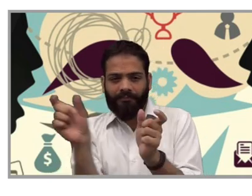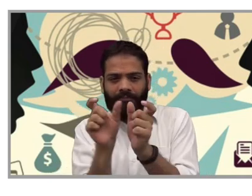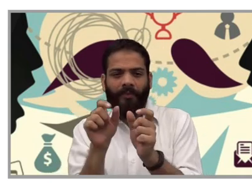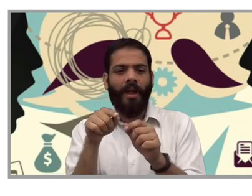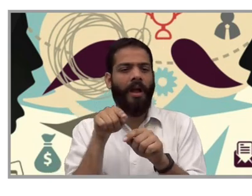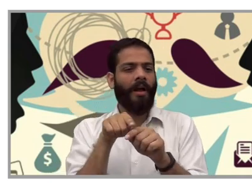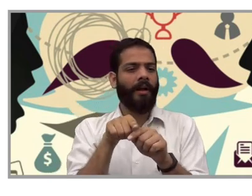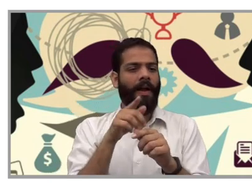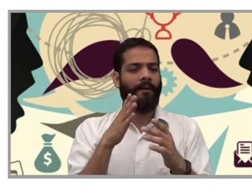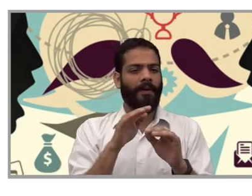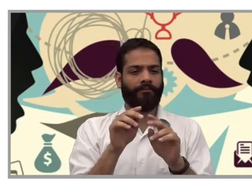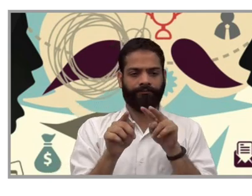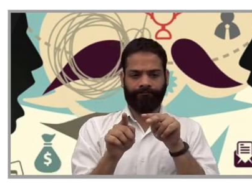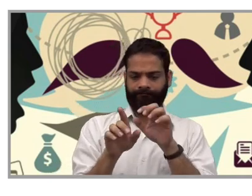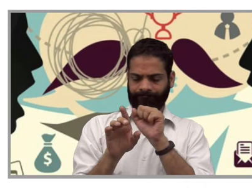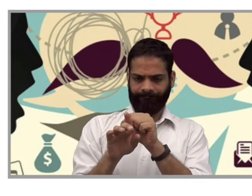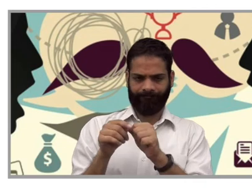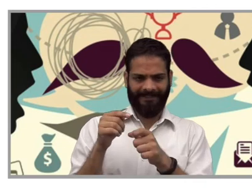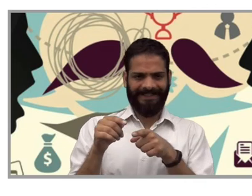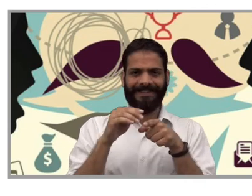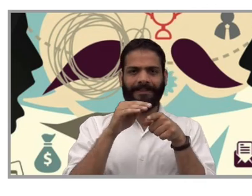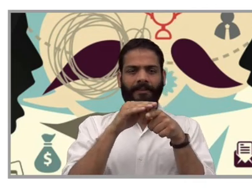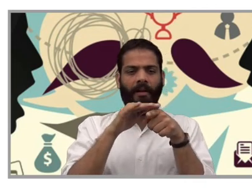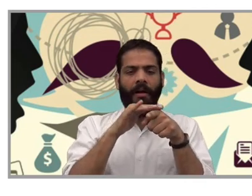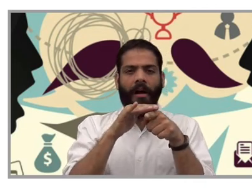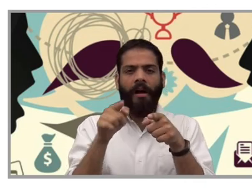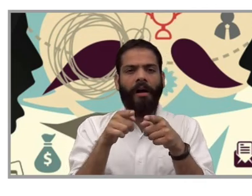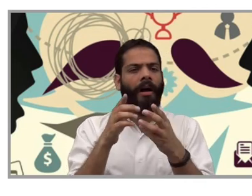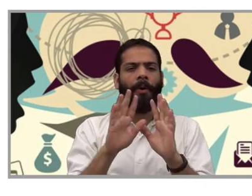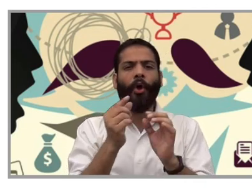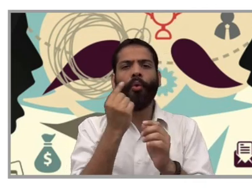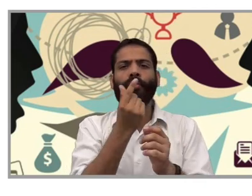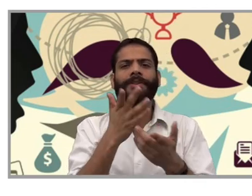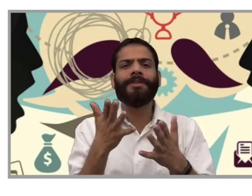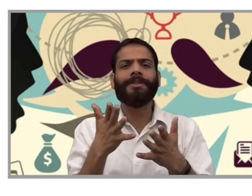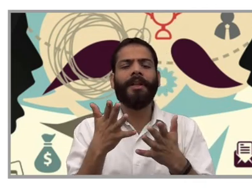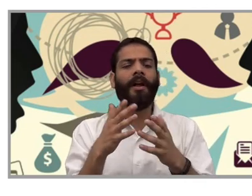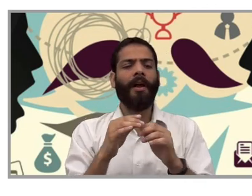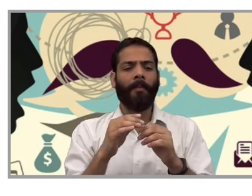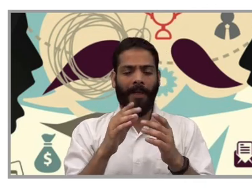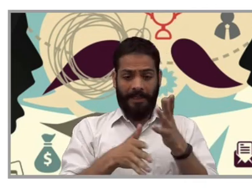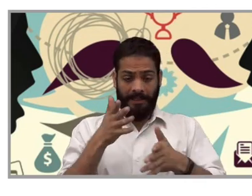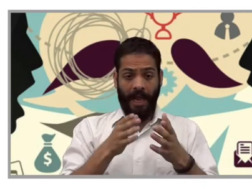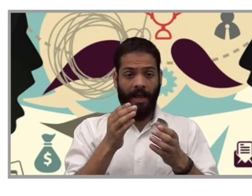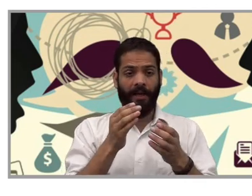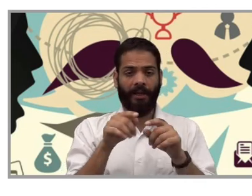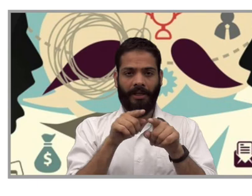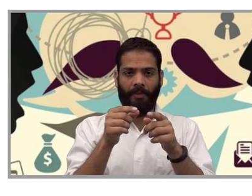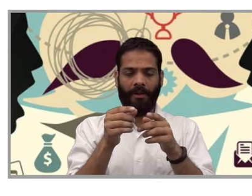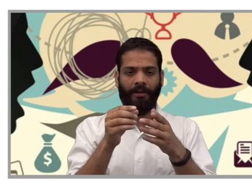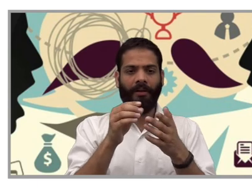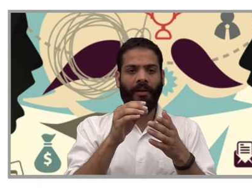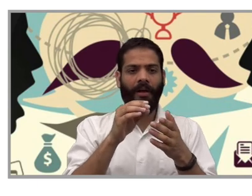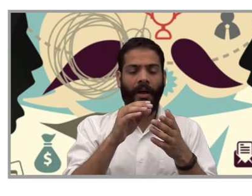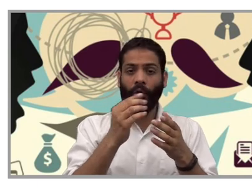It can be seen that ad positions do not have any particular sign. That is, they are phonetically null.